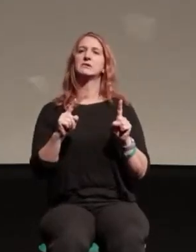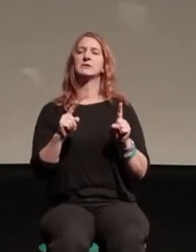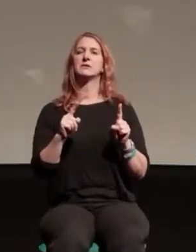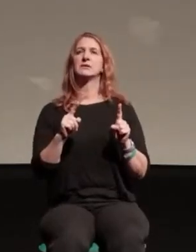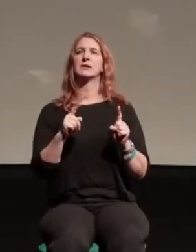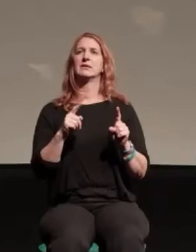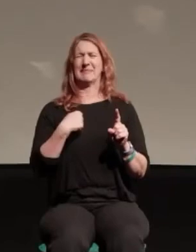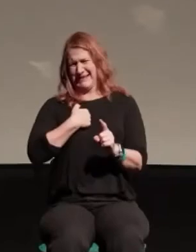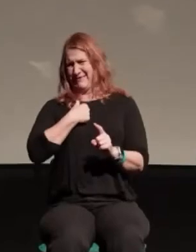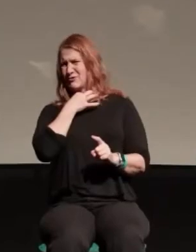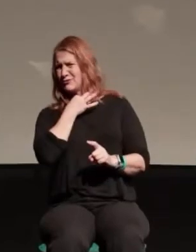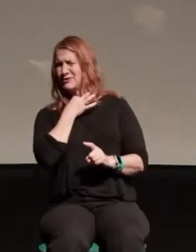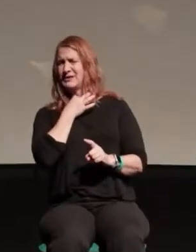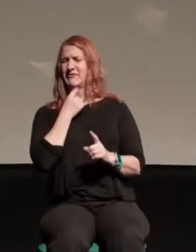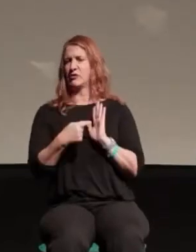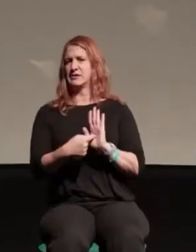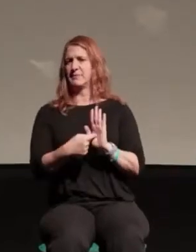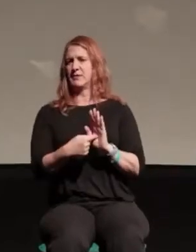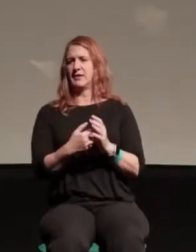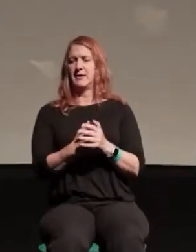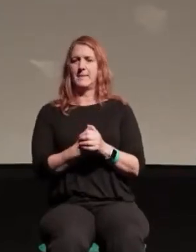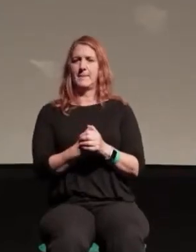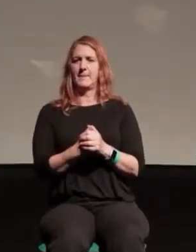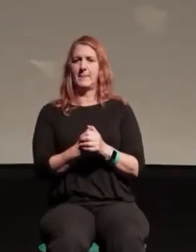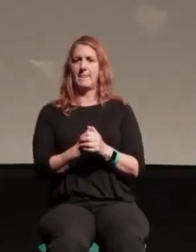actually, I'd be curious, like, for instance,